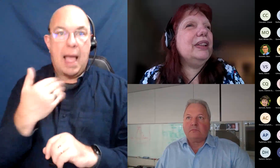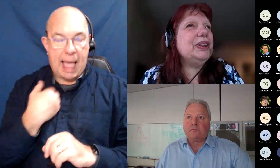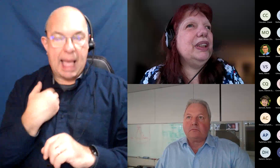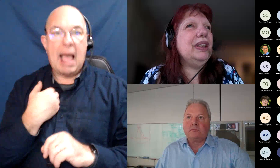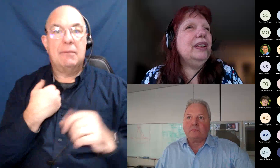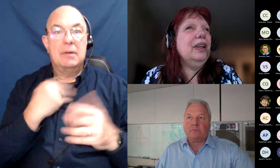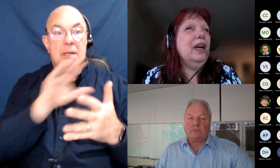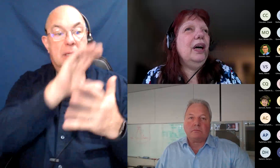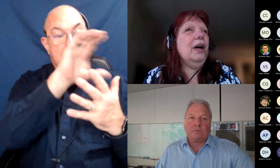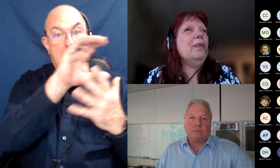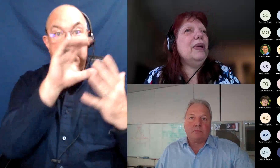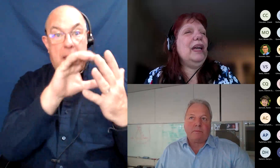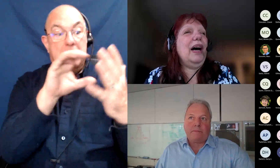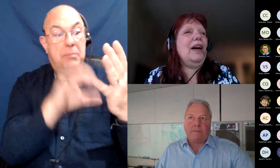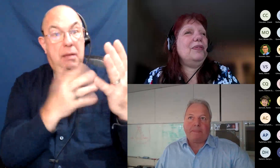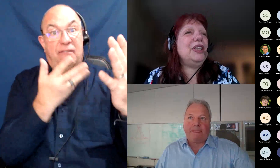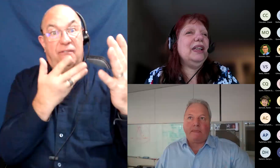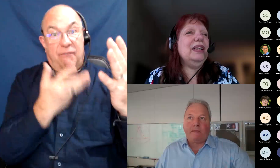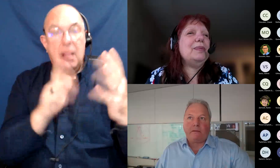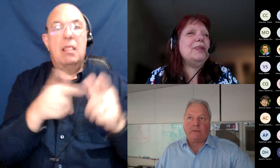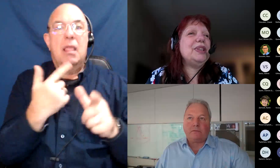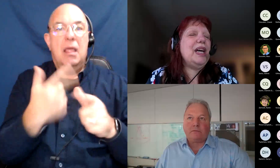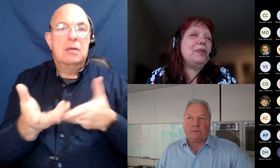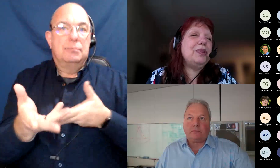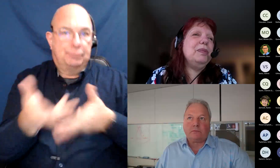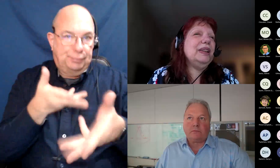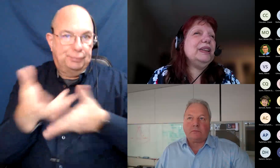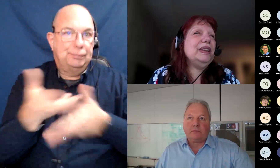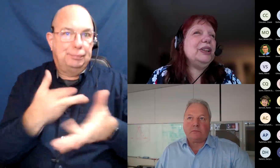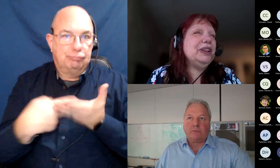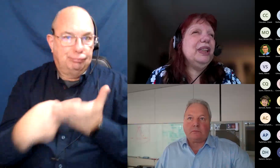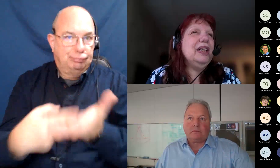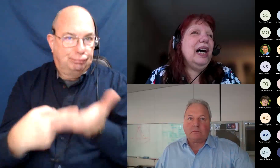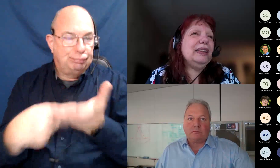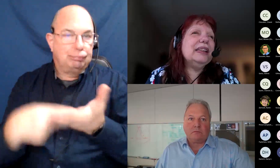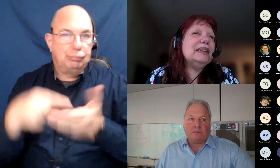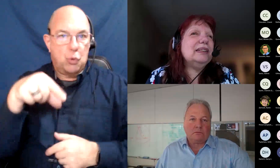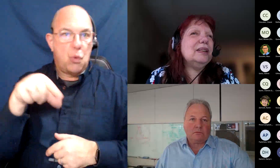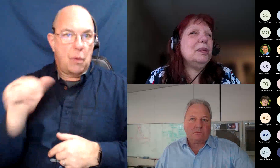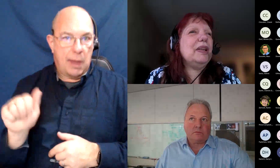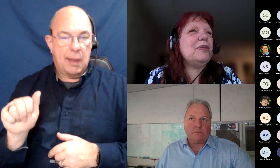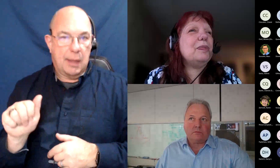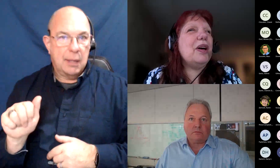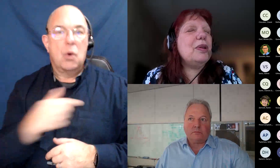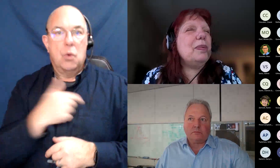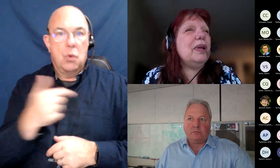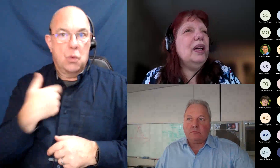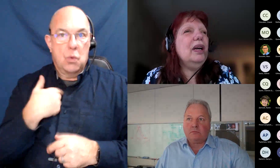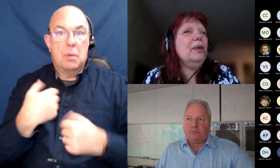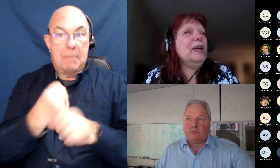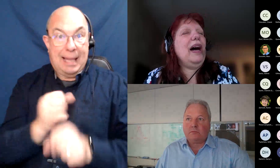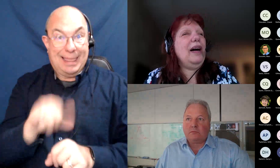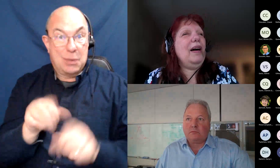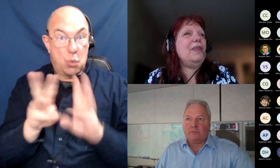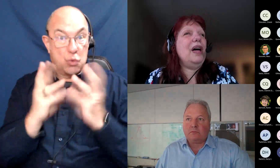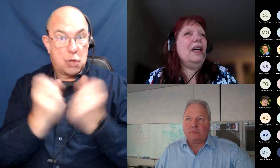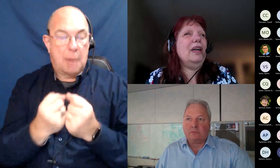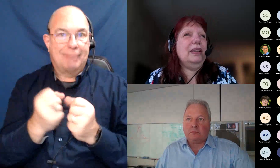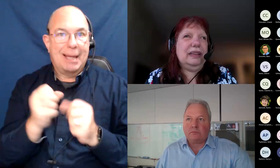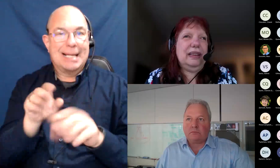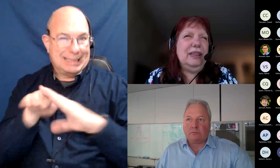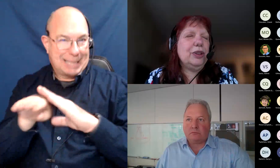answer session. We have taken some steps to make this session as accessible as possible. We